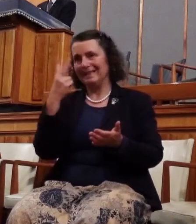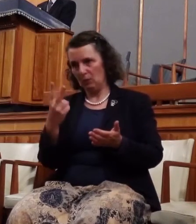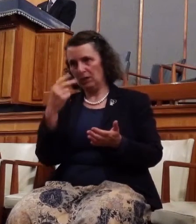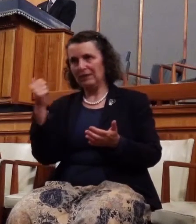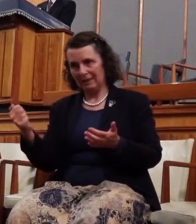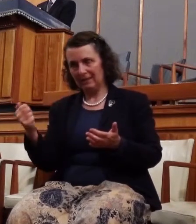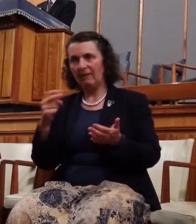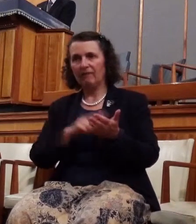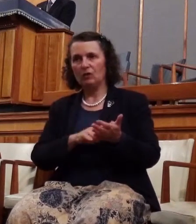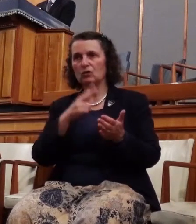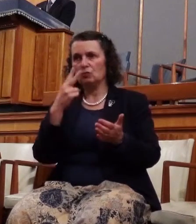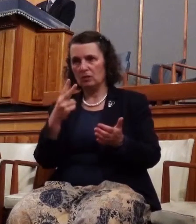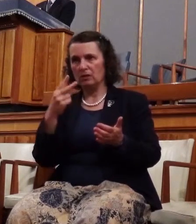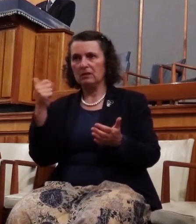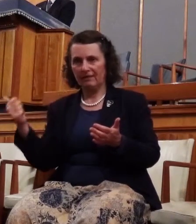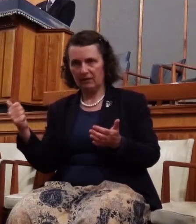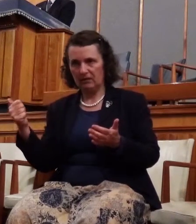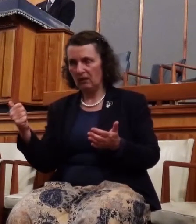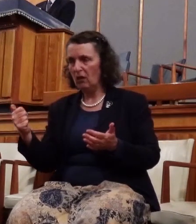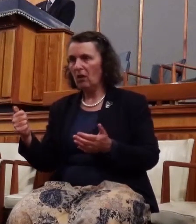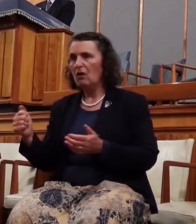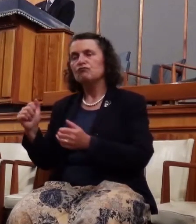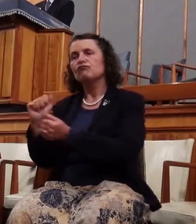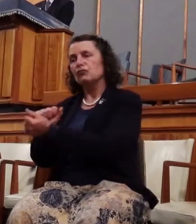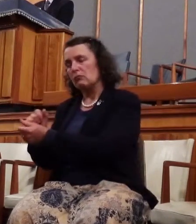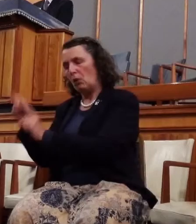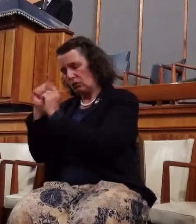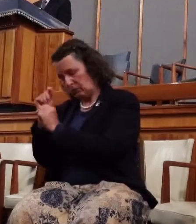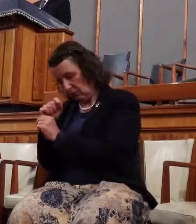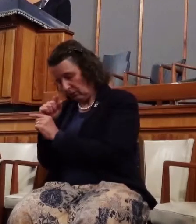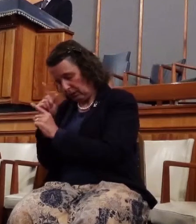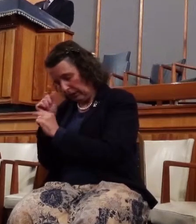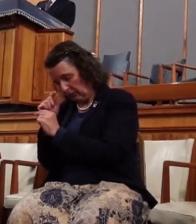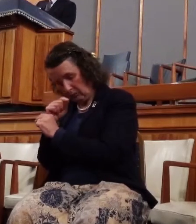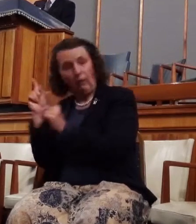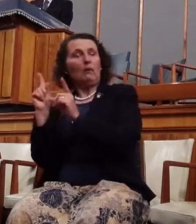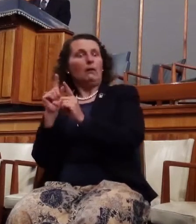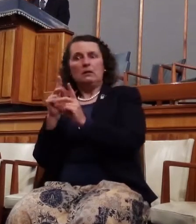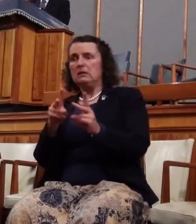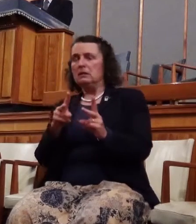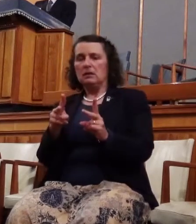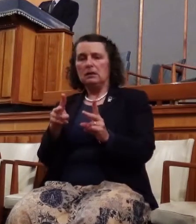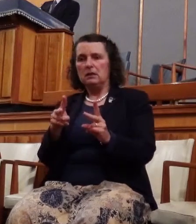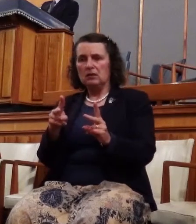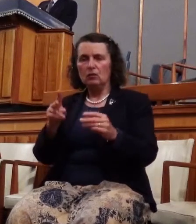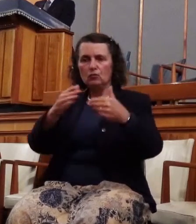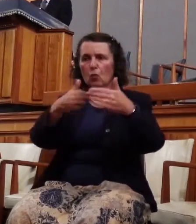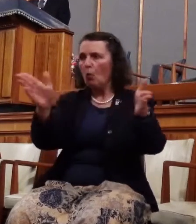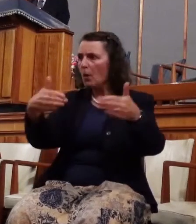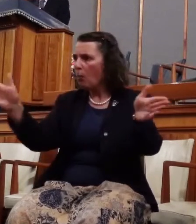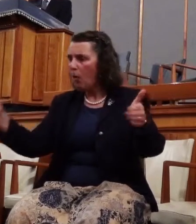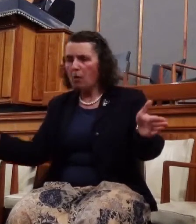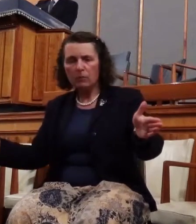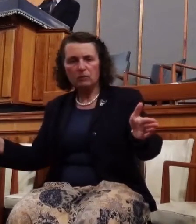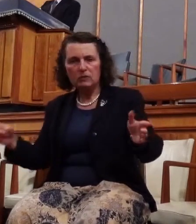the prison awakened out of his sleep and seeing the prison doors open. So the prison doors were open, the chains